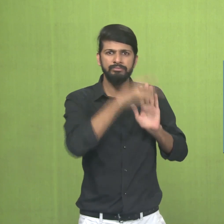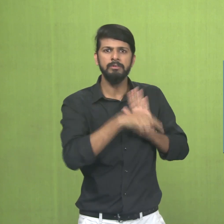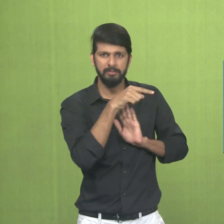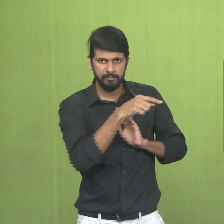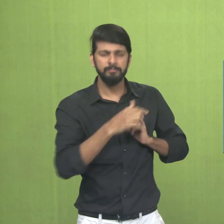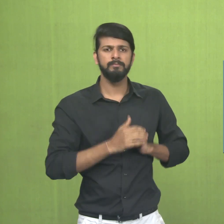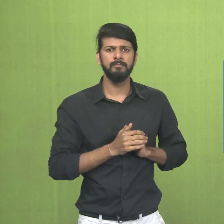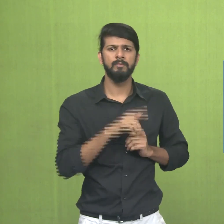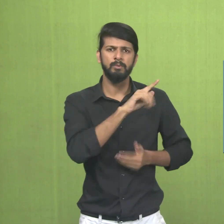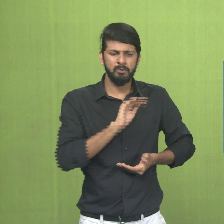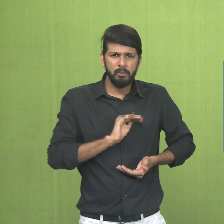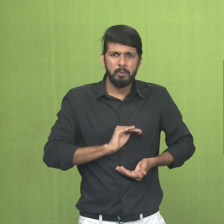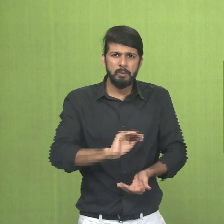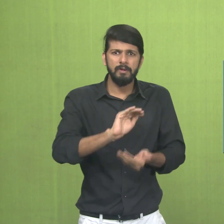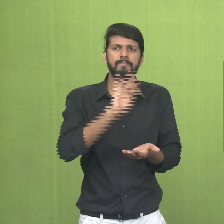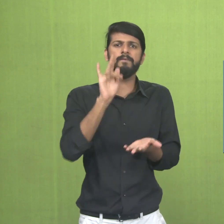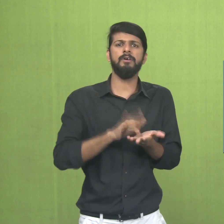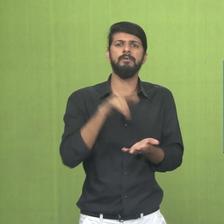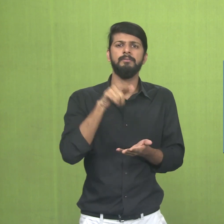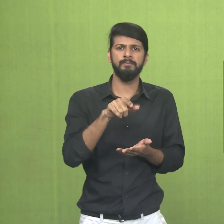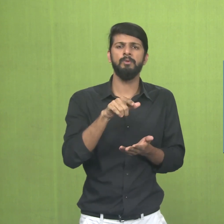Raja Ravi Varma was born